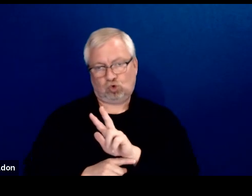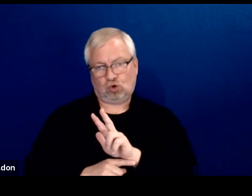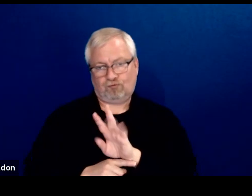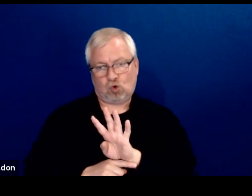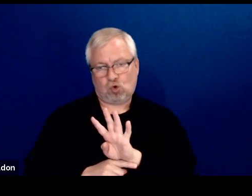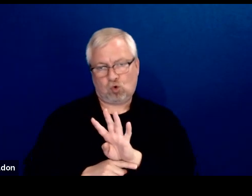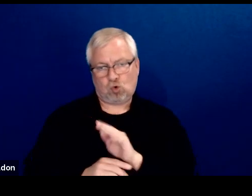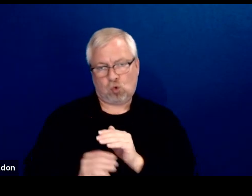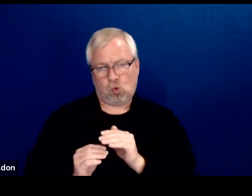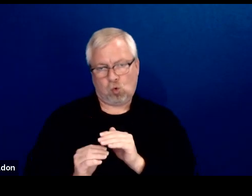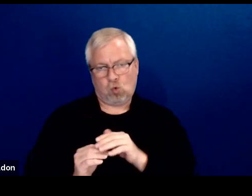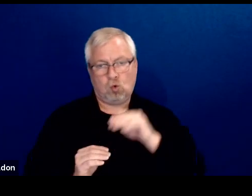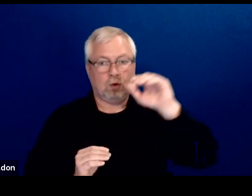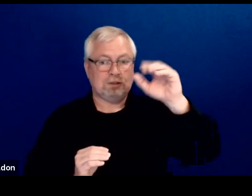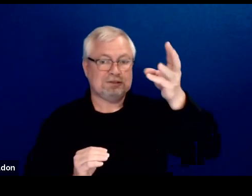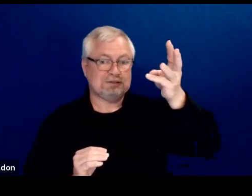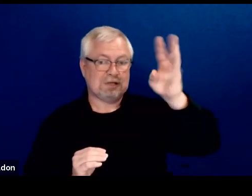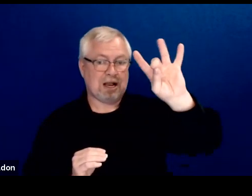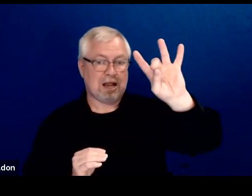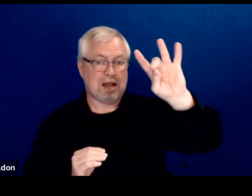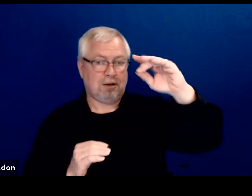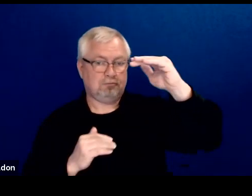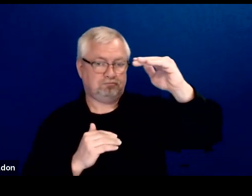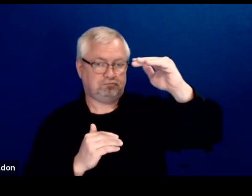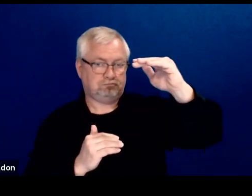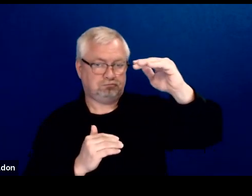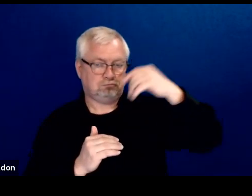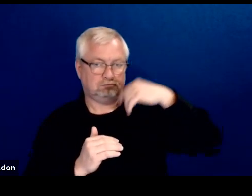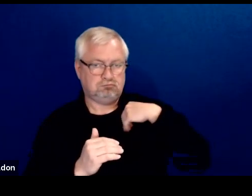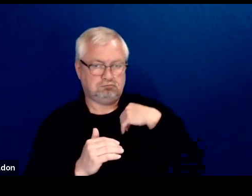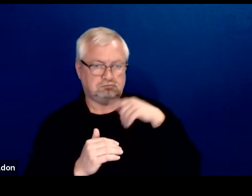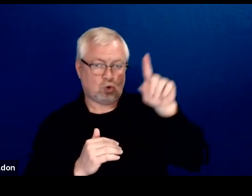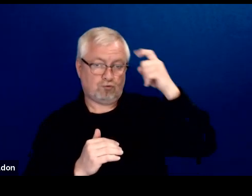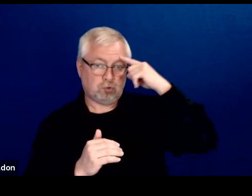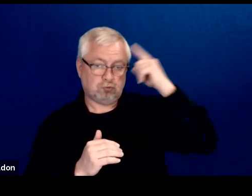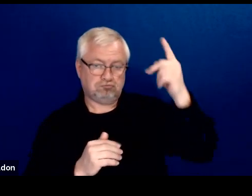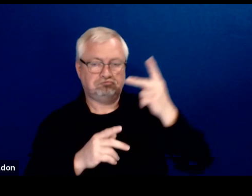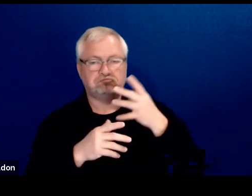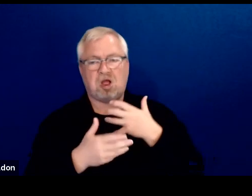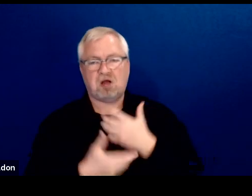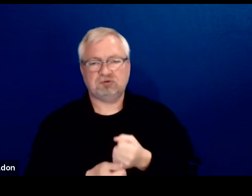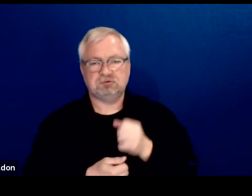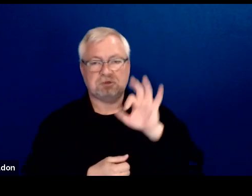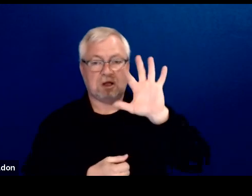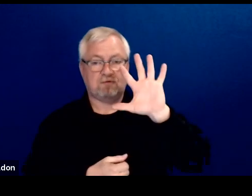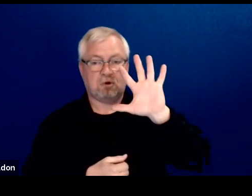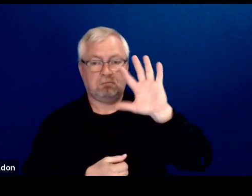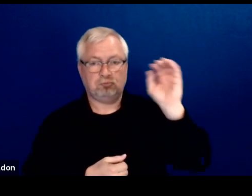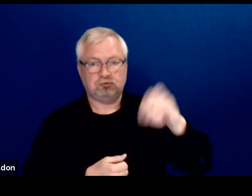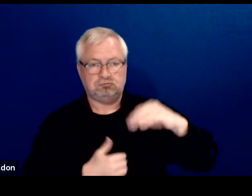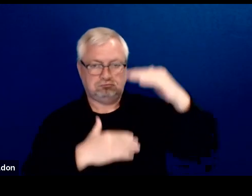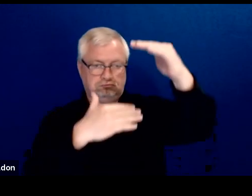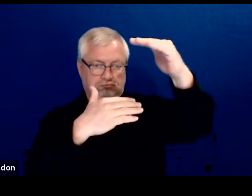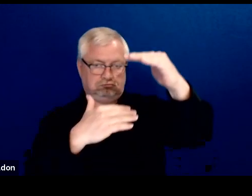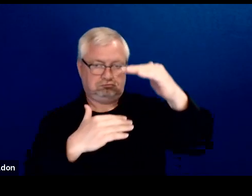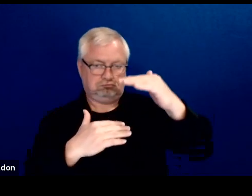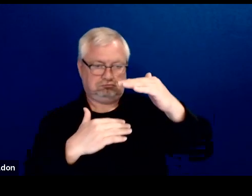of the 95% confidence interval, that the range is that wide. So that was in,